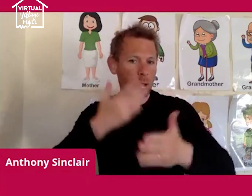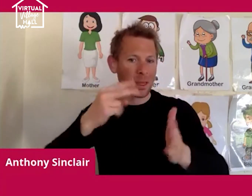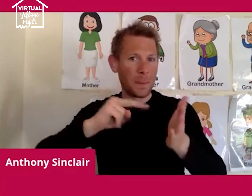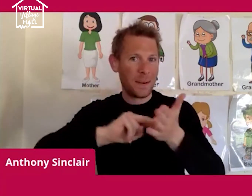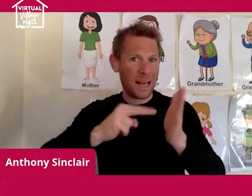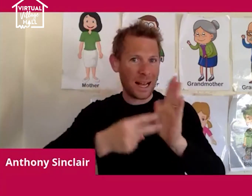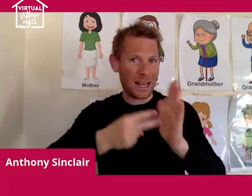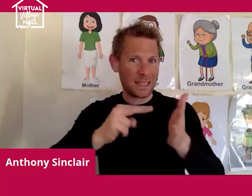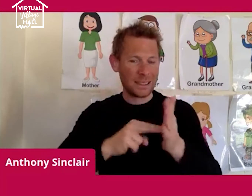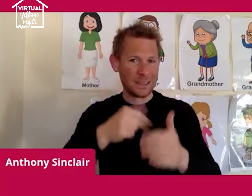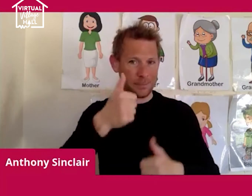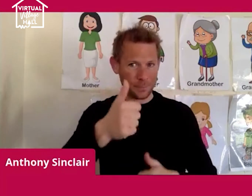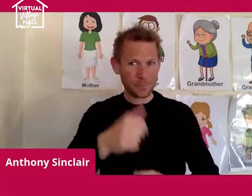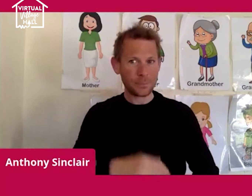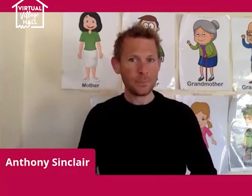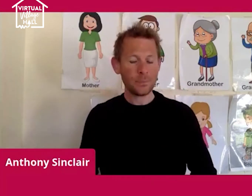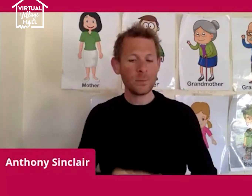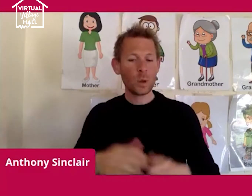Okay, so I'm going to explain the plan.